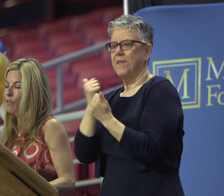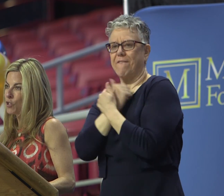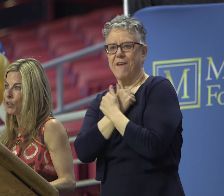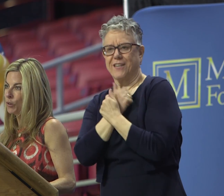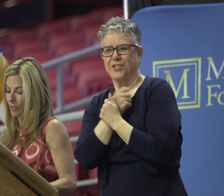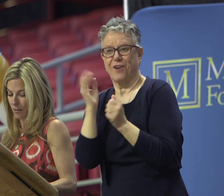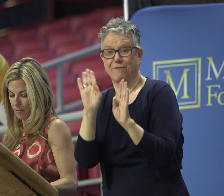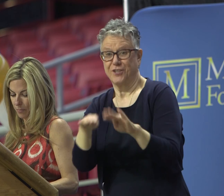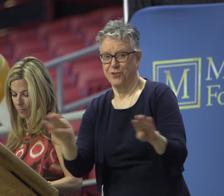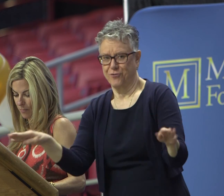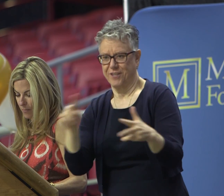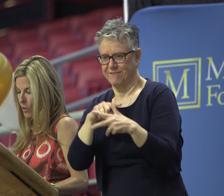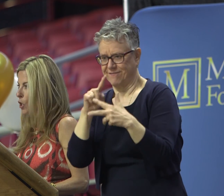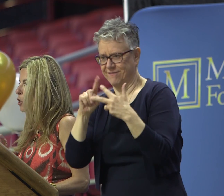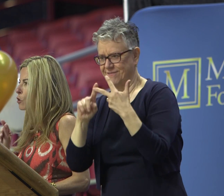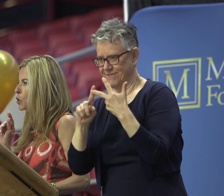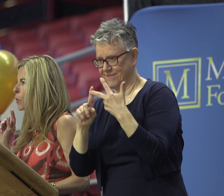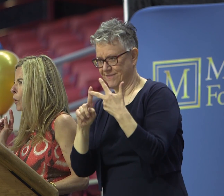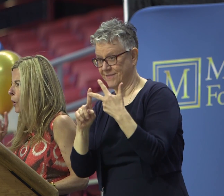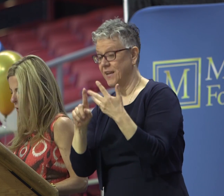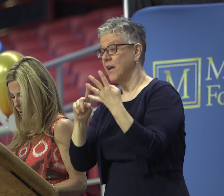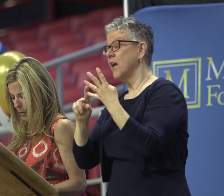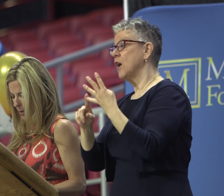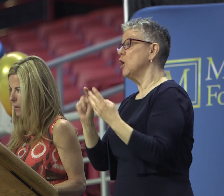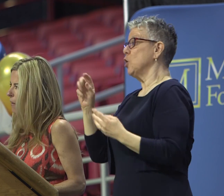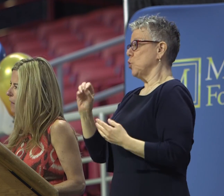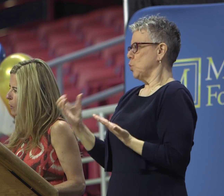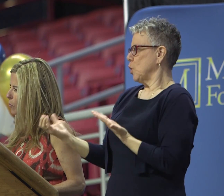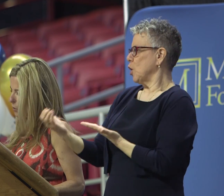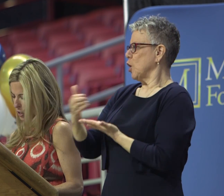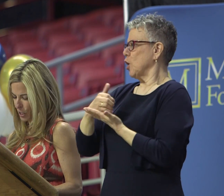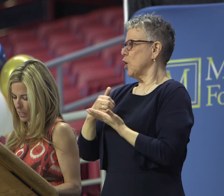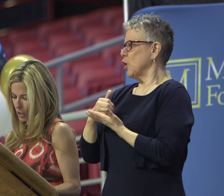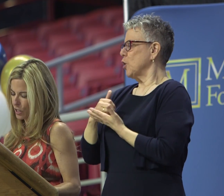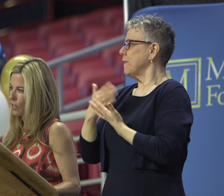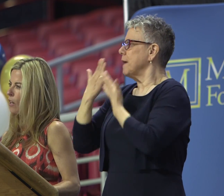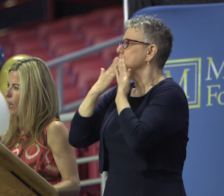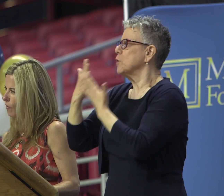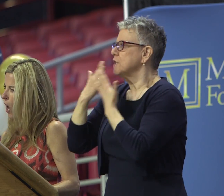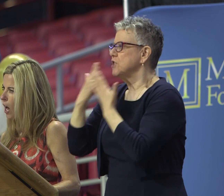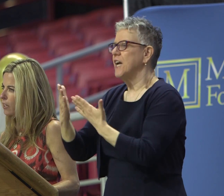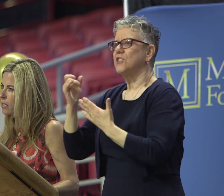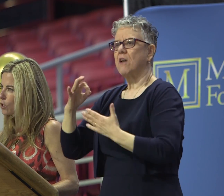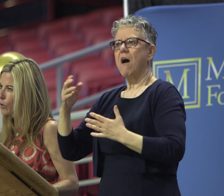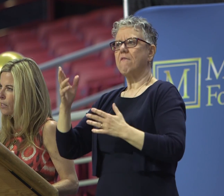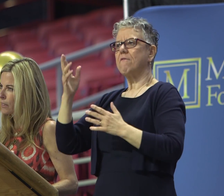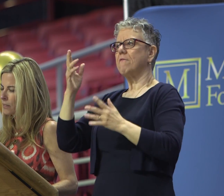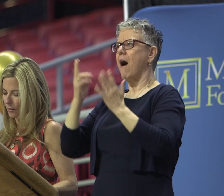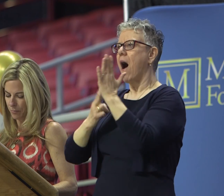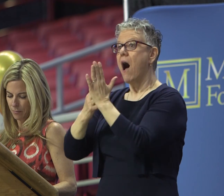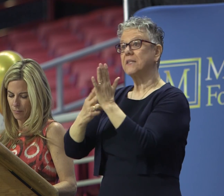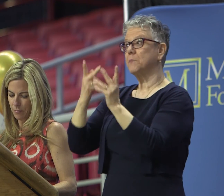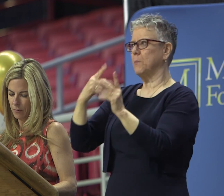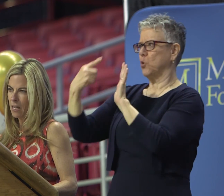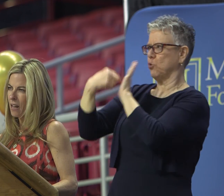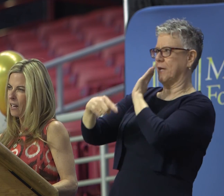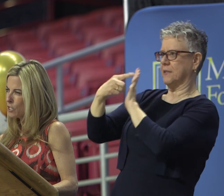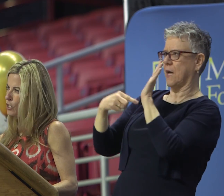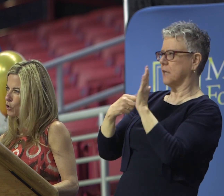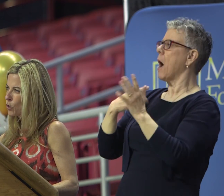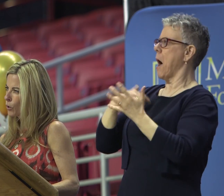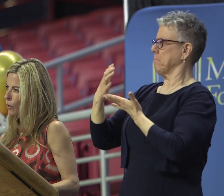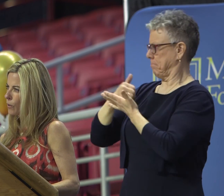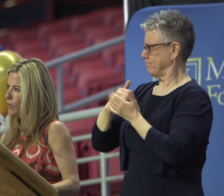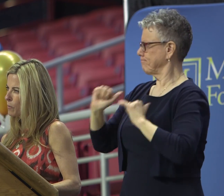affection of children, to earn the appreciation of honest critics